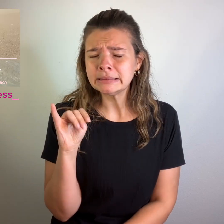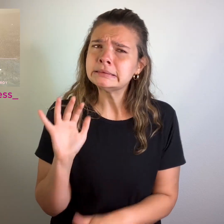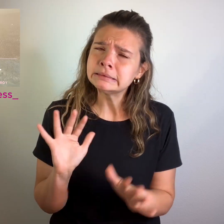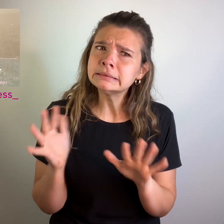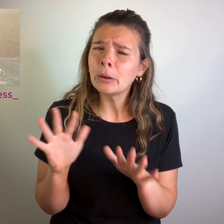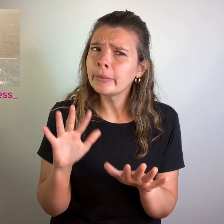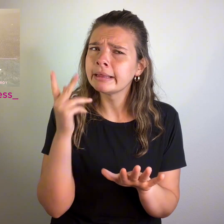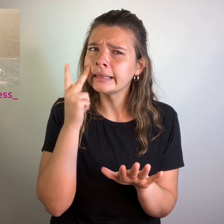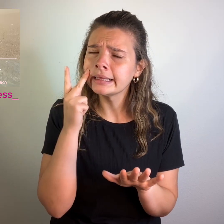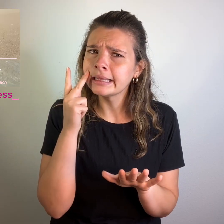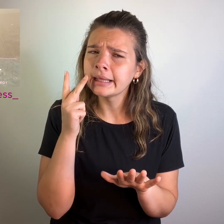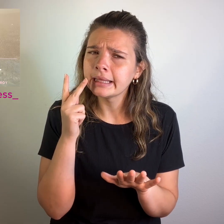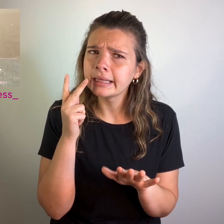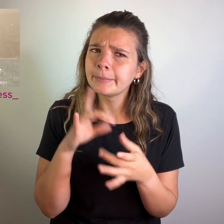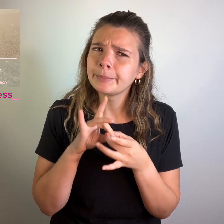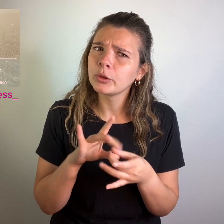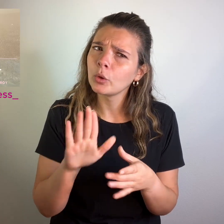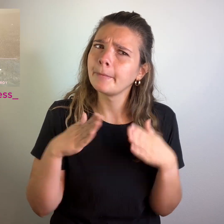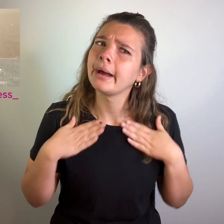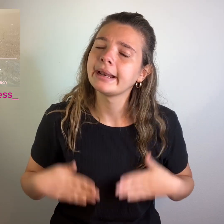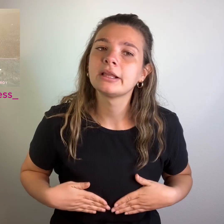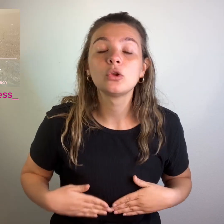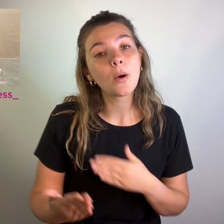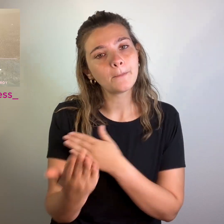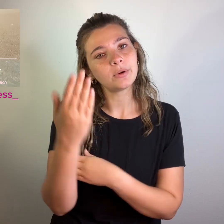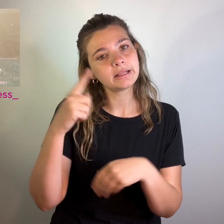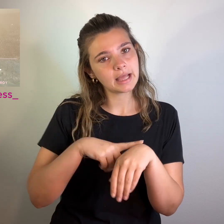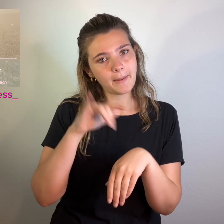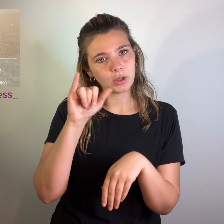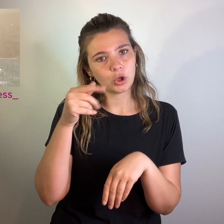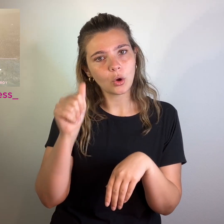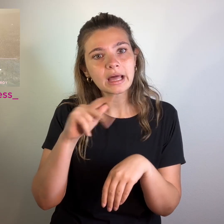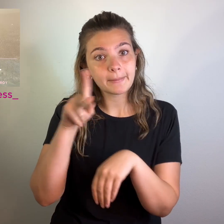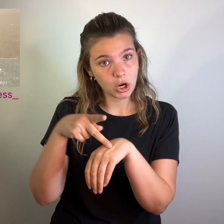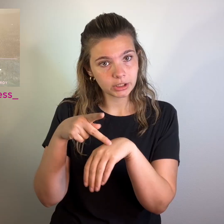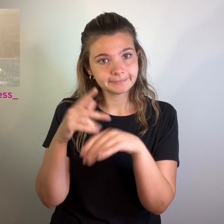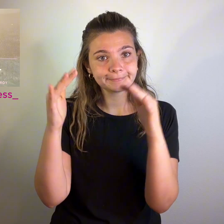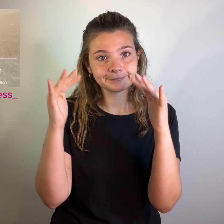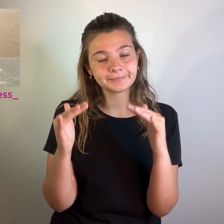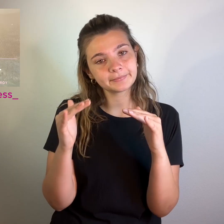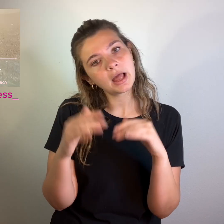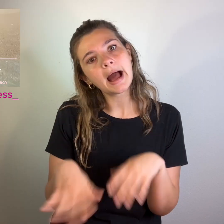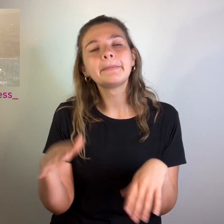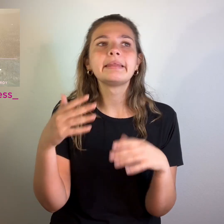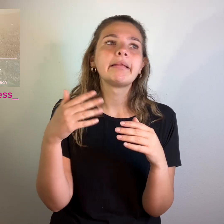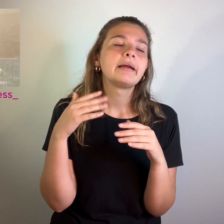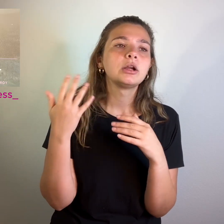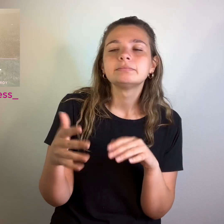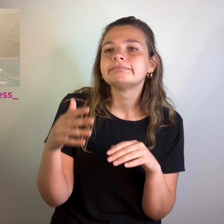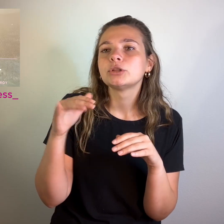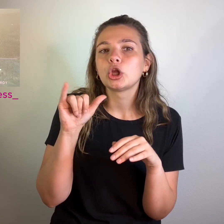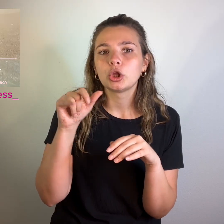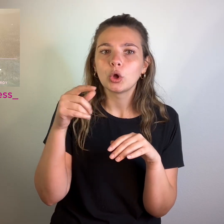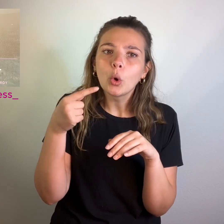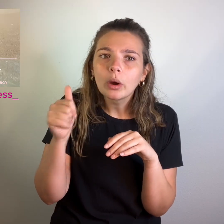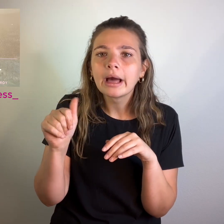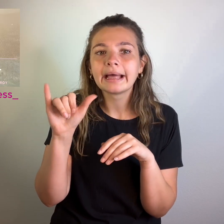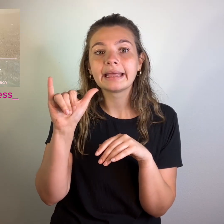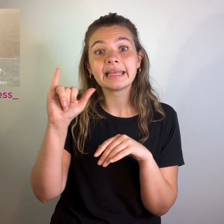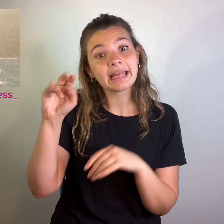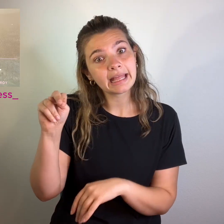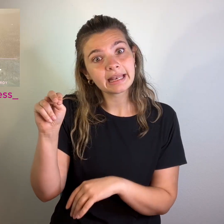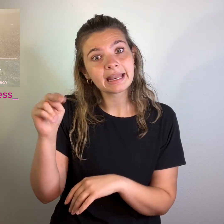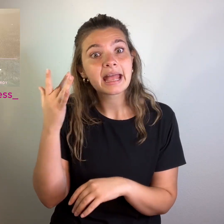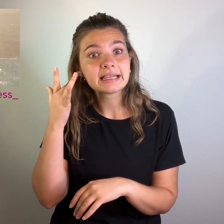body feels. And I taught yoga in the park in the morning. Then I went and taught yin and sound. And with yin and sound, I'm really just playing sound bowls,